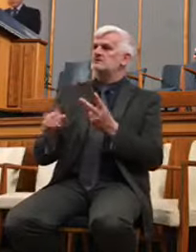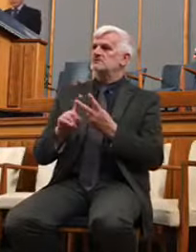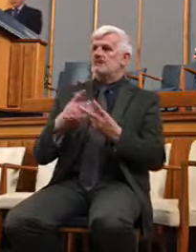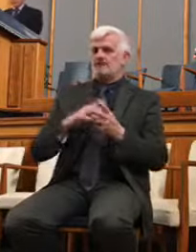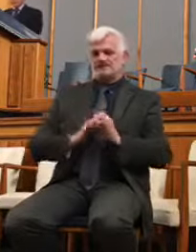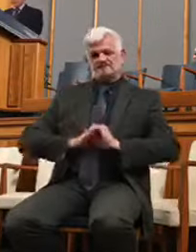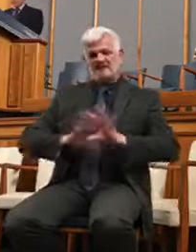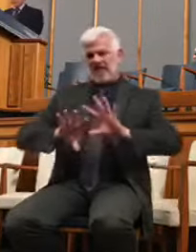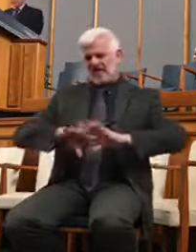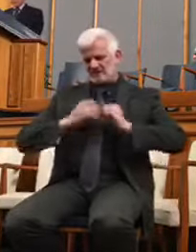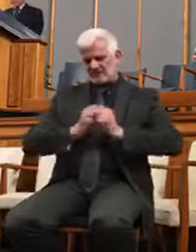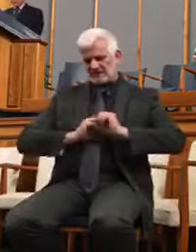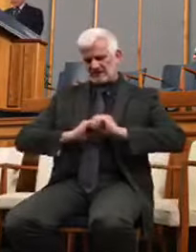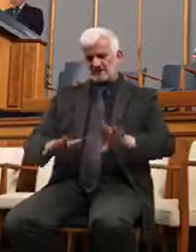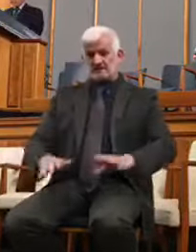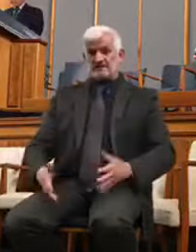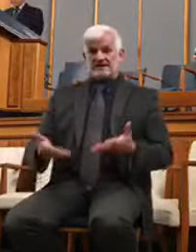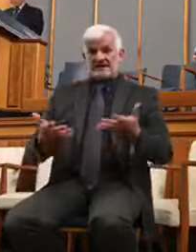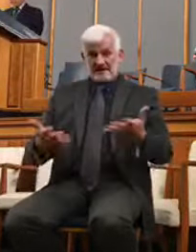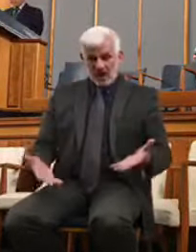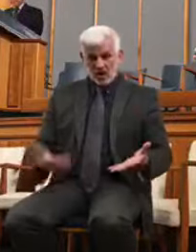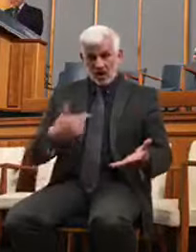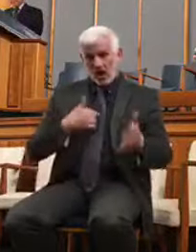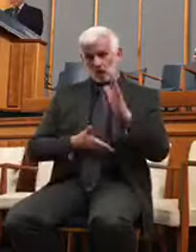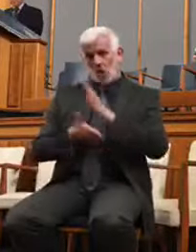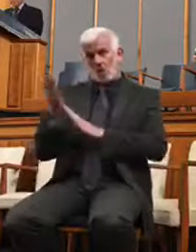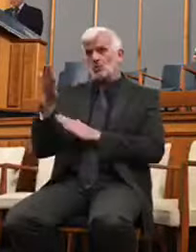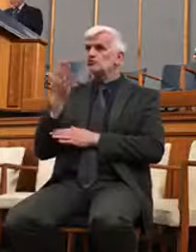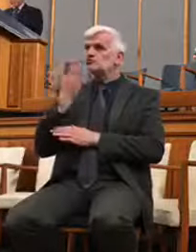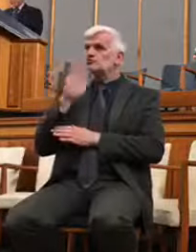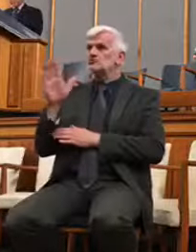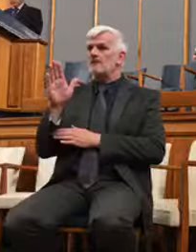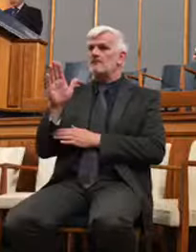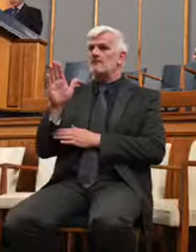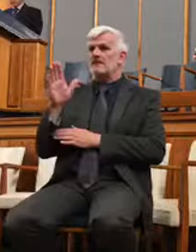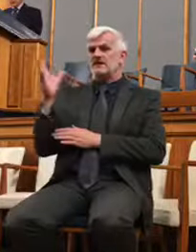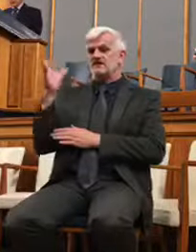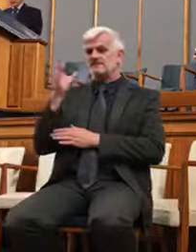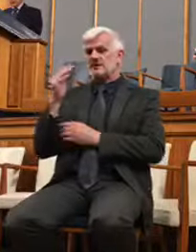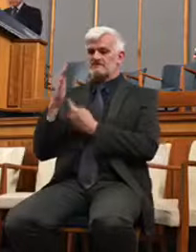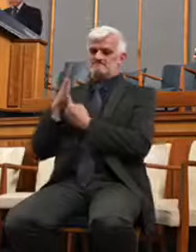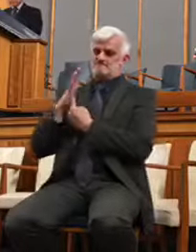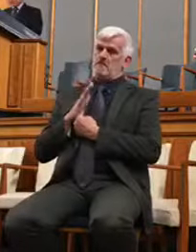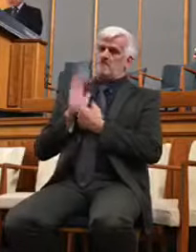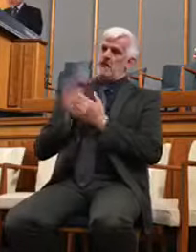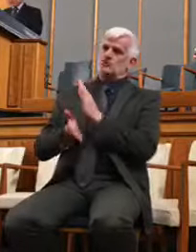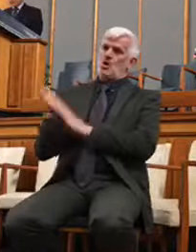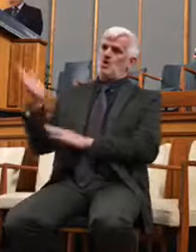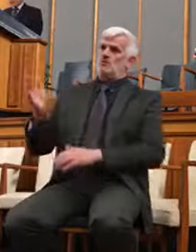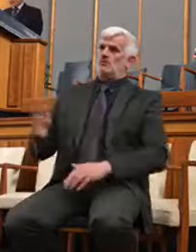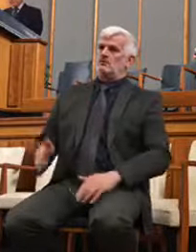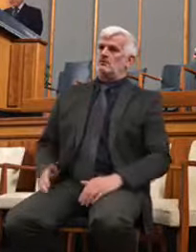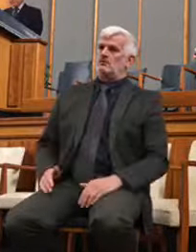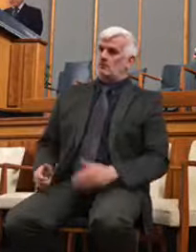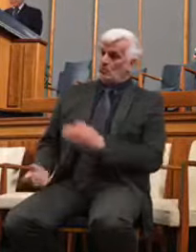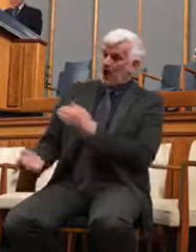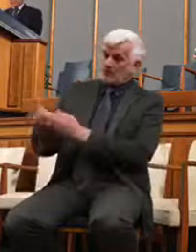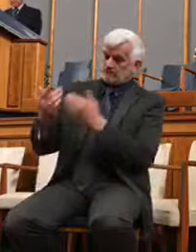behold, I go bound in the Spirit unto Jerusalem, not knowing the things that shall befall me